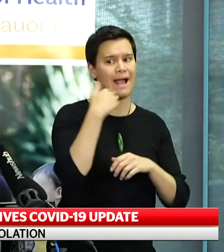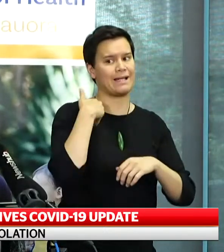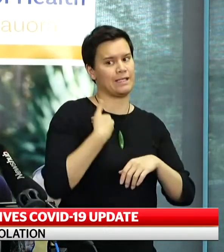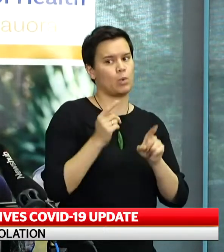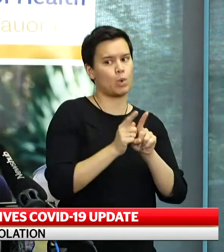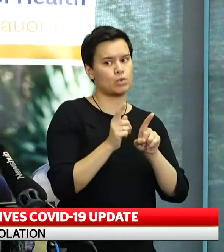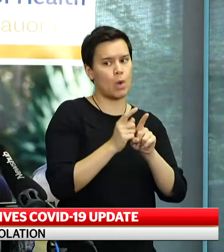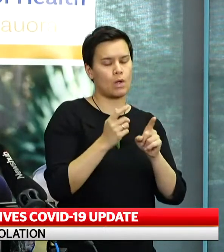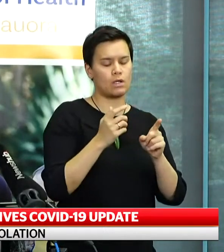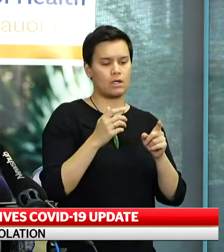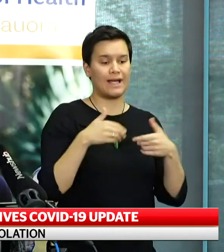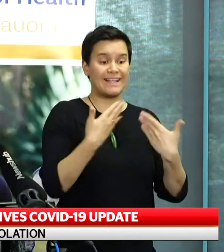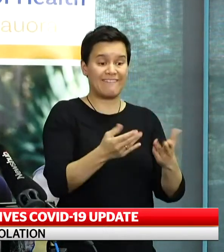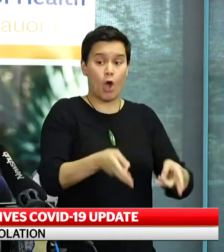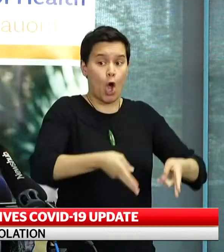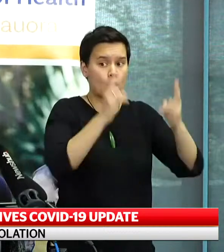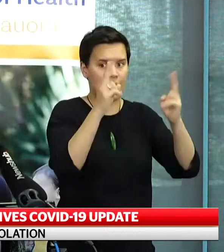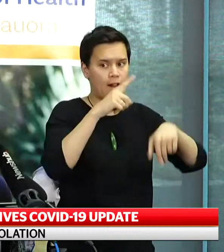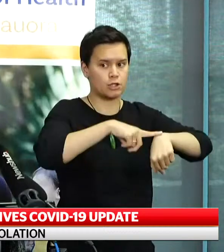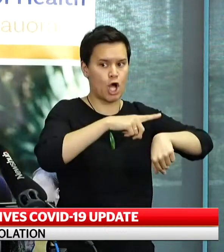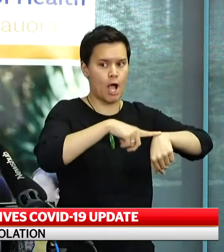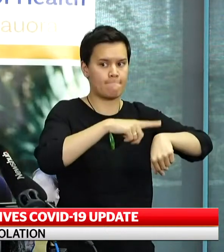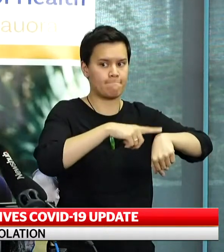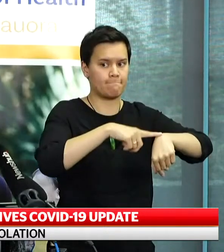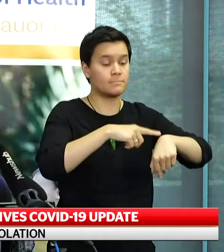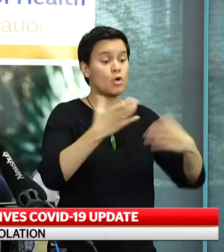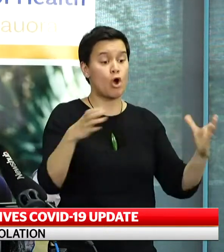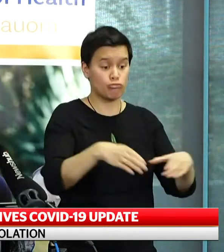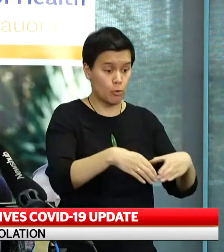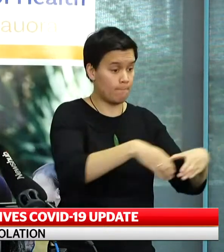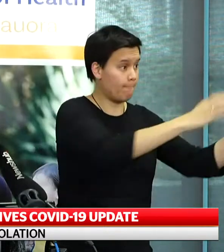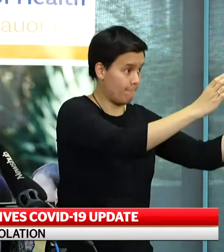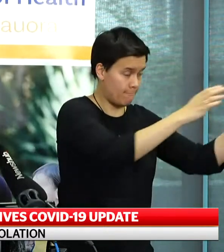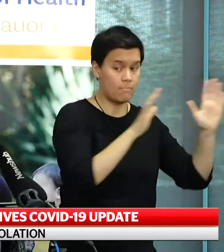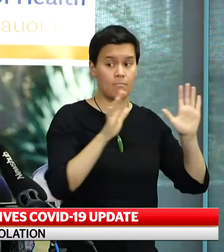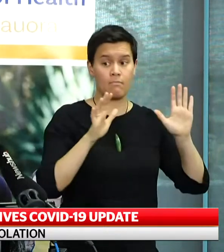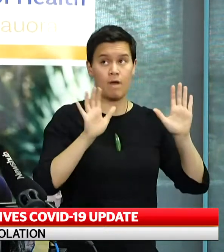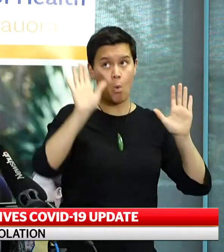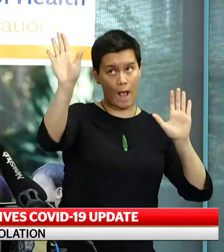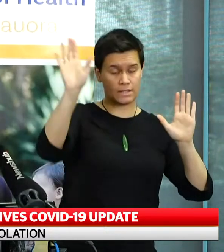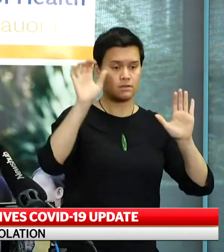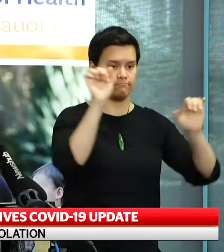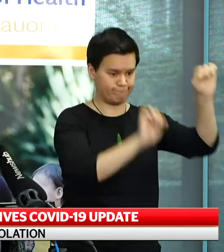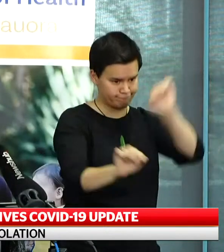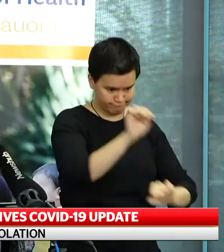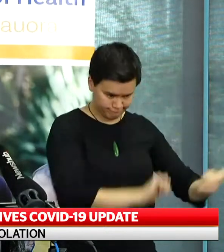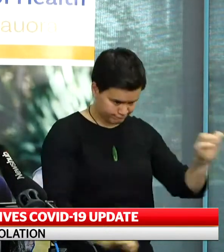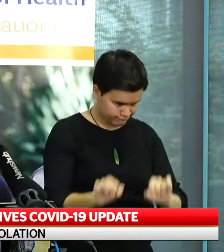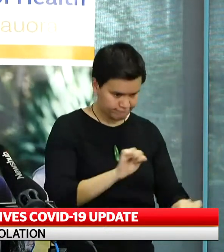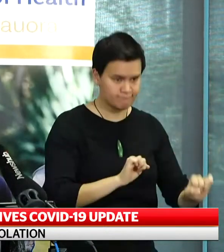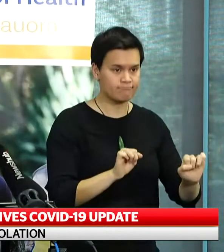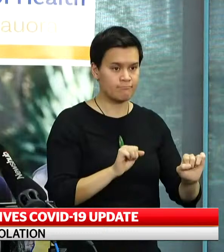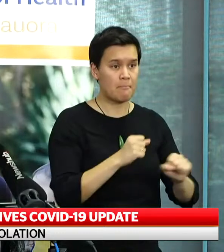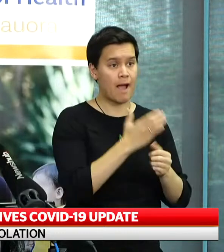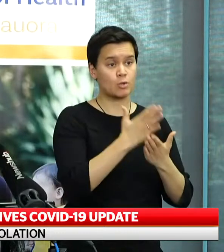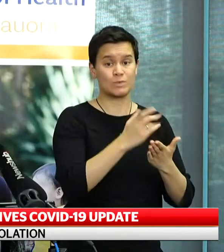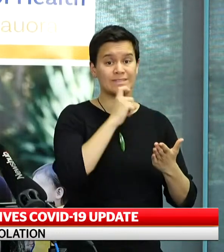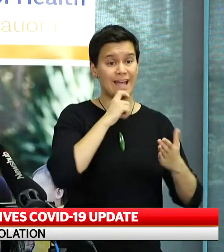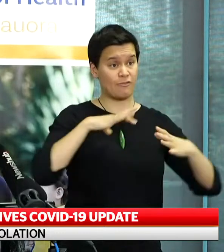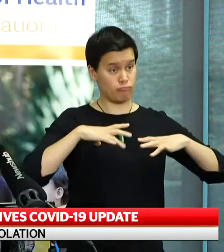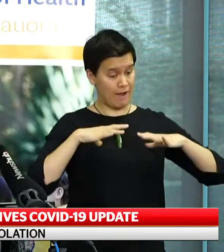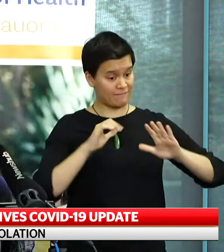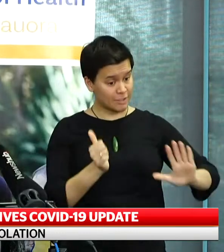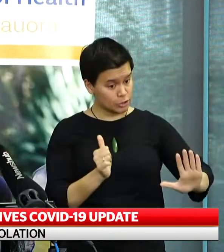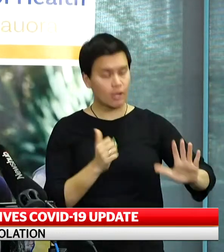the hotel was there was appropriate cleaning taking place, and also that staff had rest breaks too. Yeah, and then with the younger,